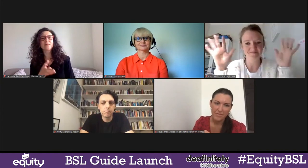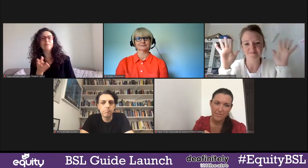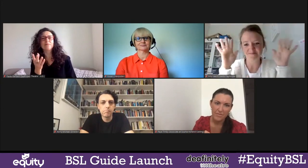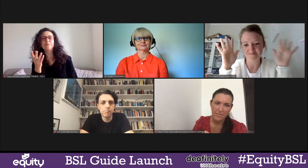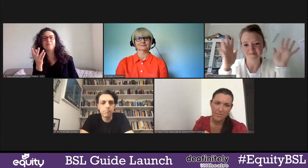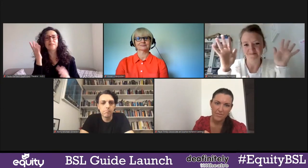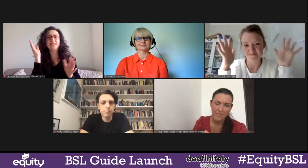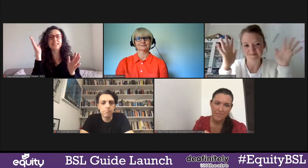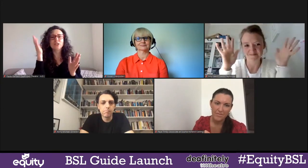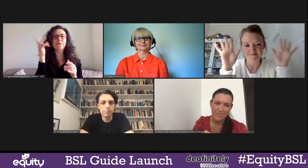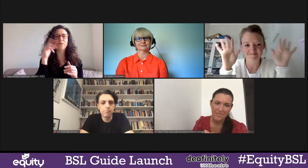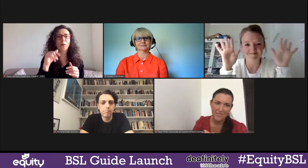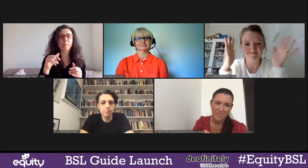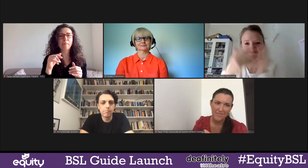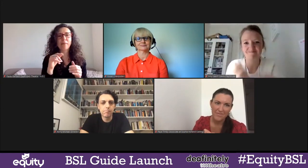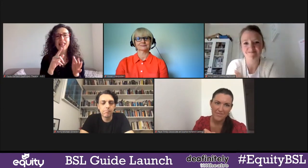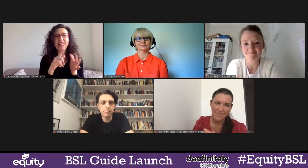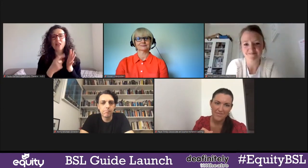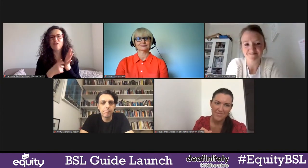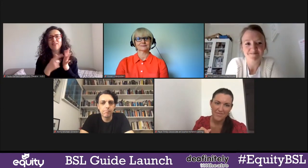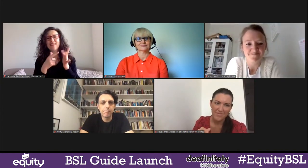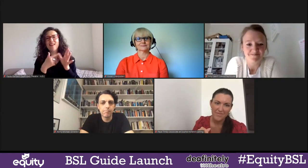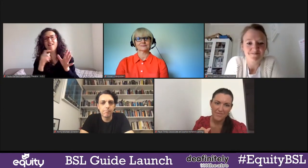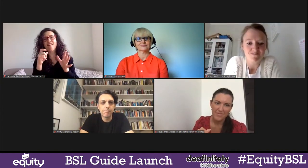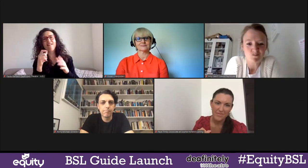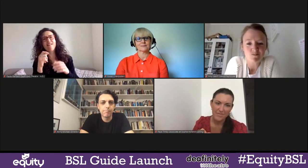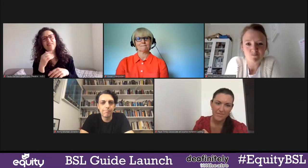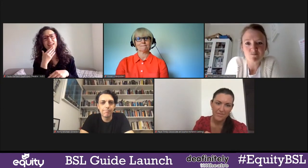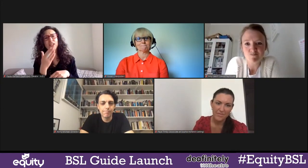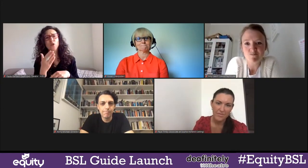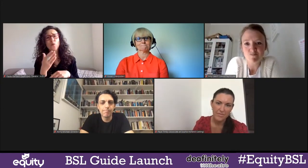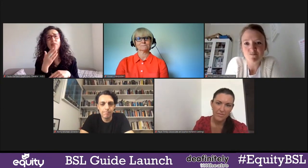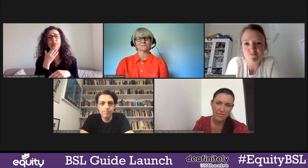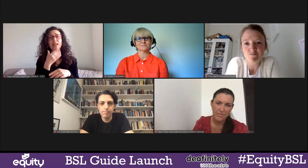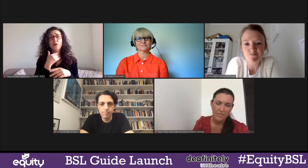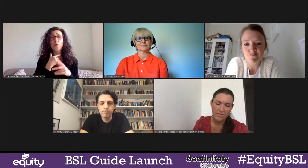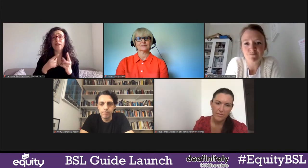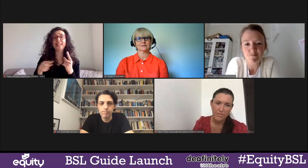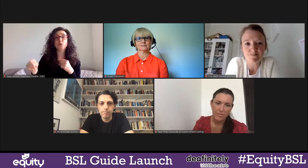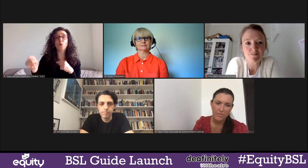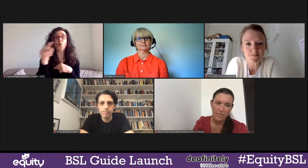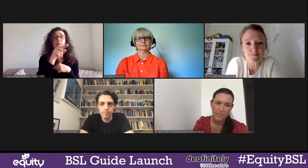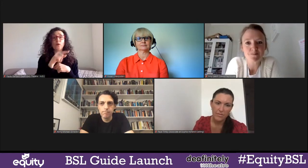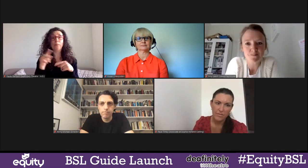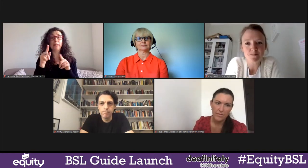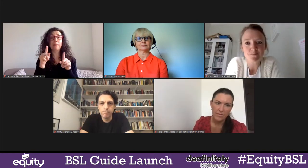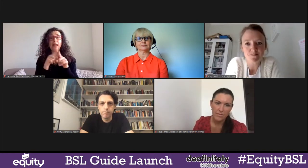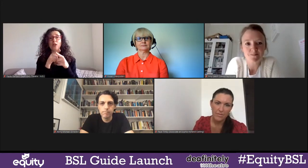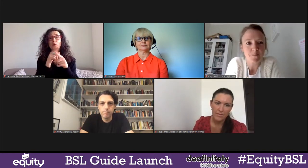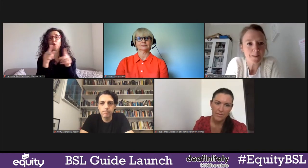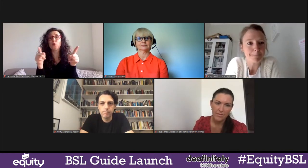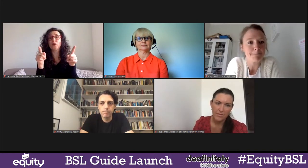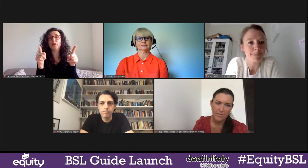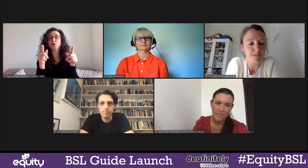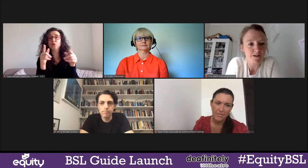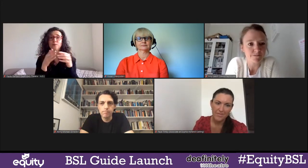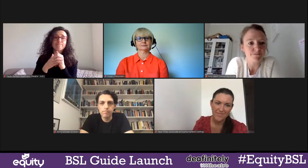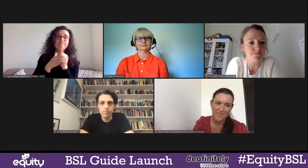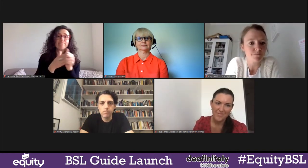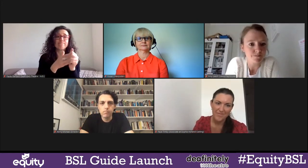Oh, how lovely, lovely speech from Erica Wyman there. And thank you so much to Alim for reading that out for us. And it's